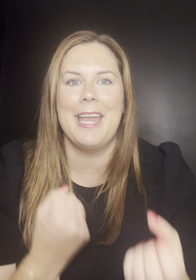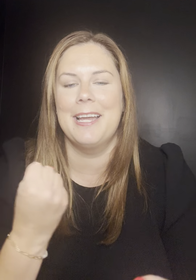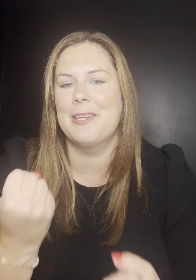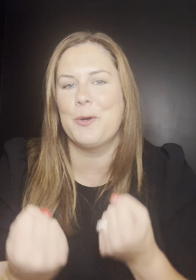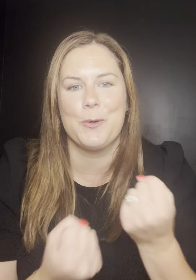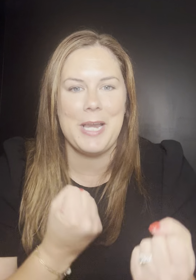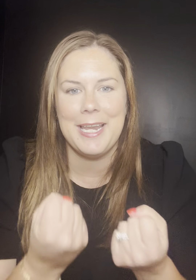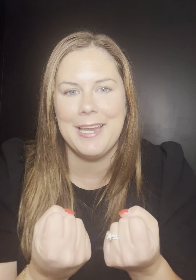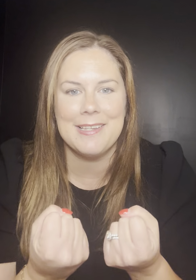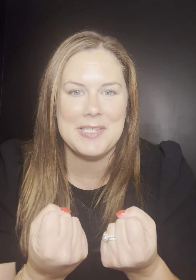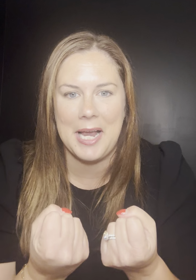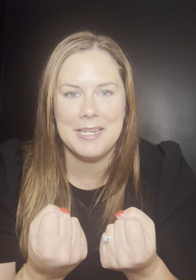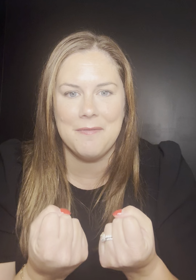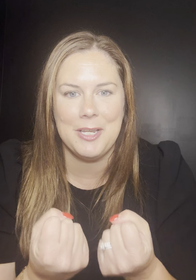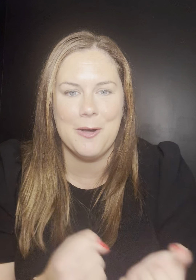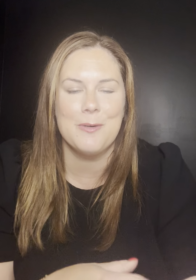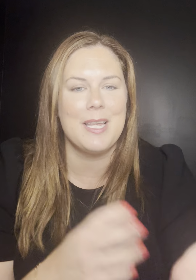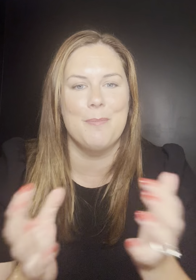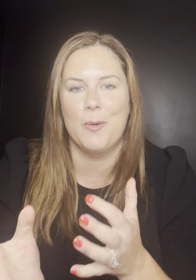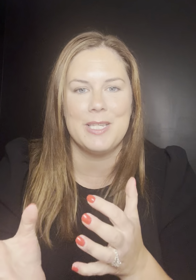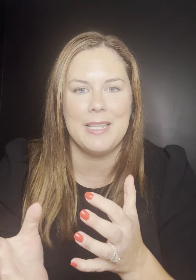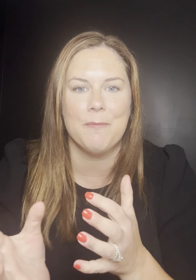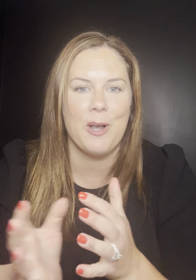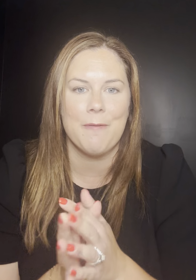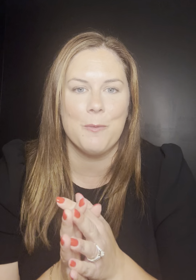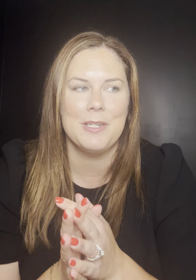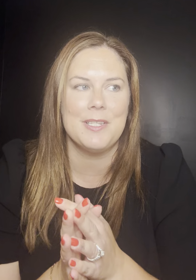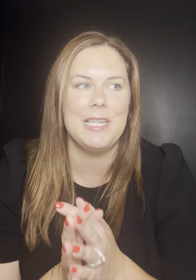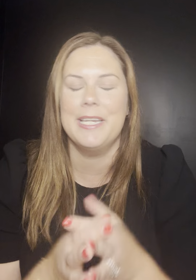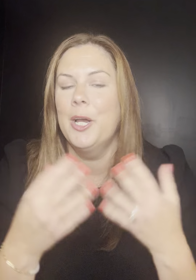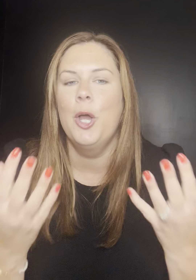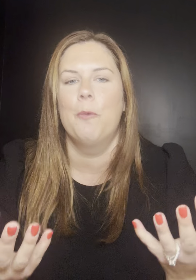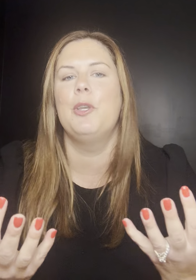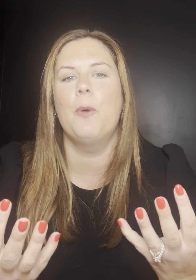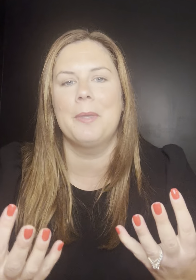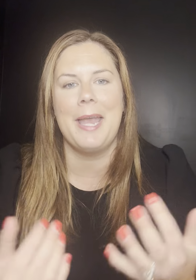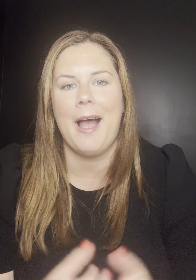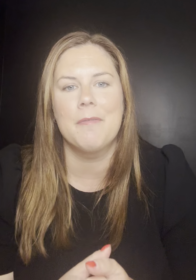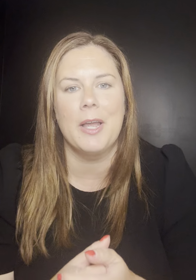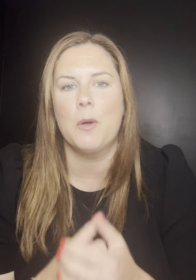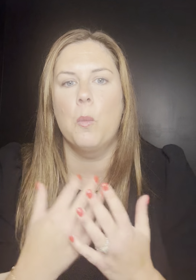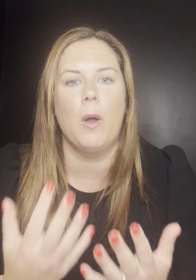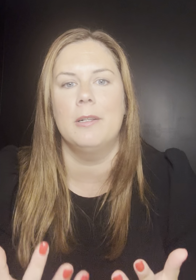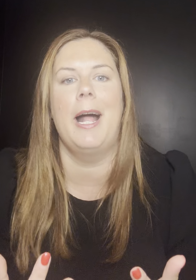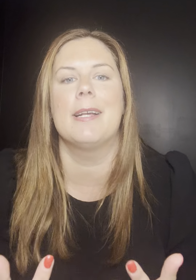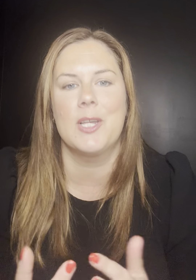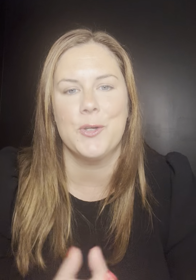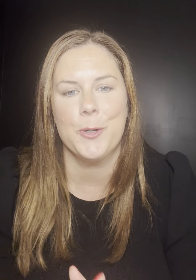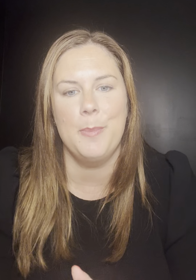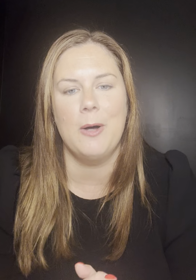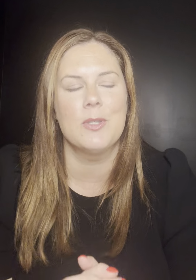and creating signed videos and posting them for everyone to see when you only have like one class under your belt,